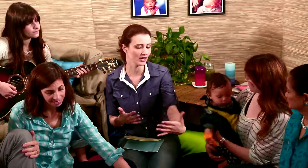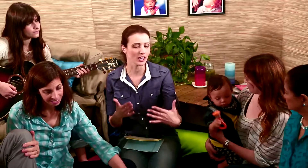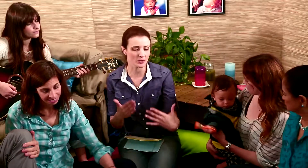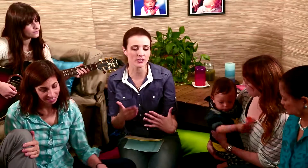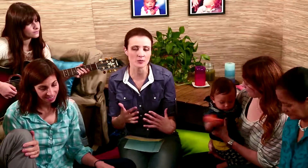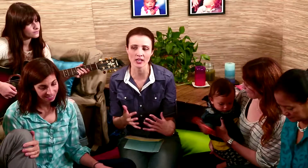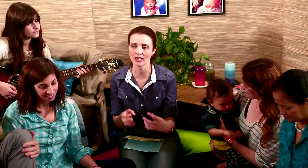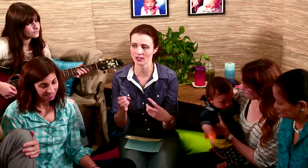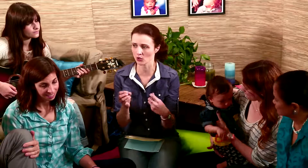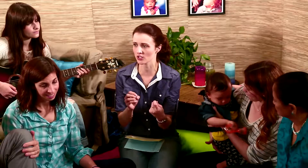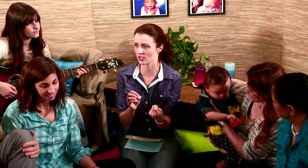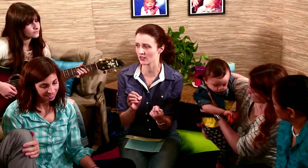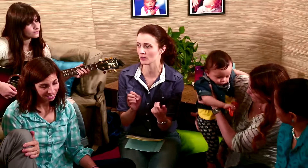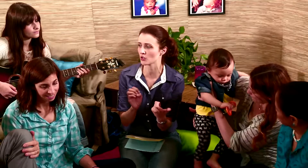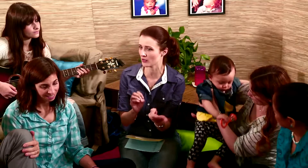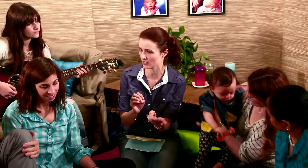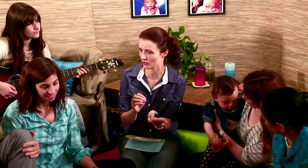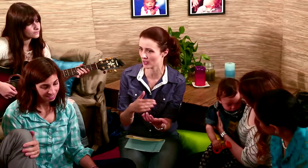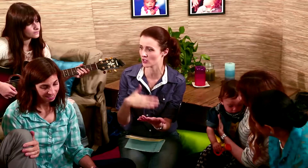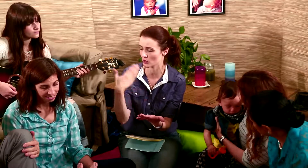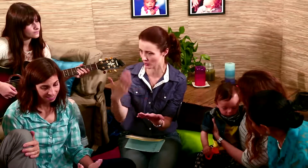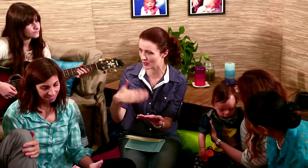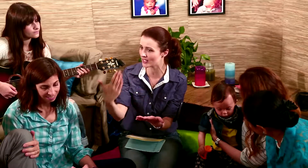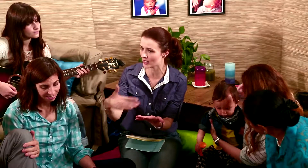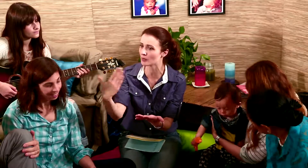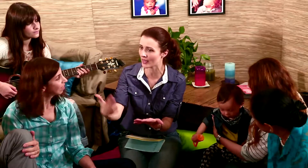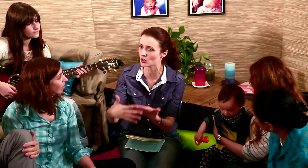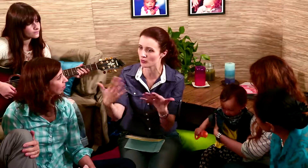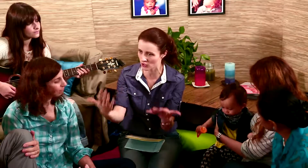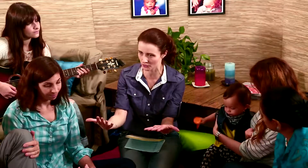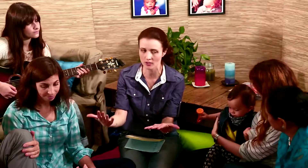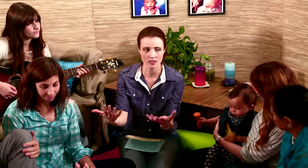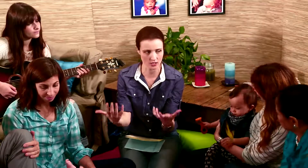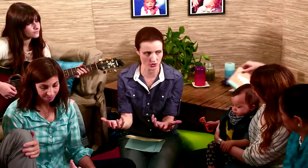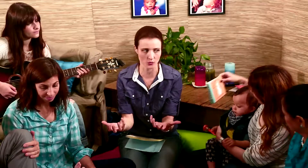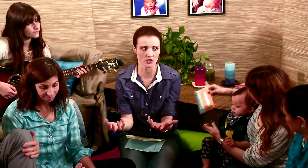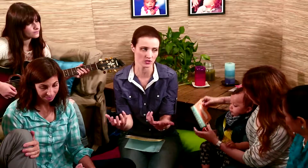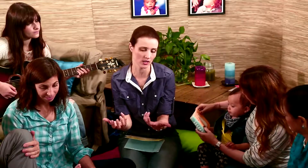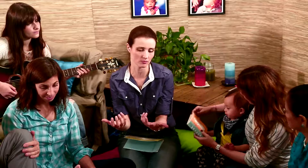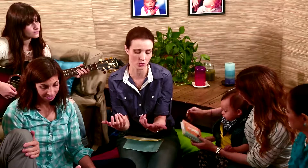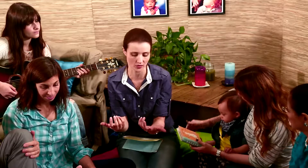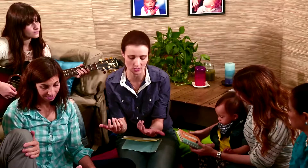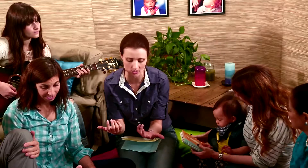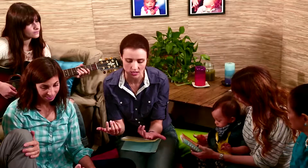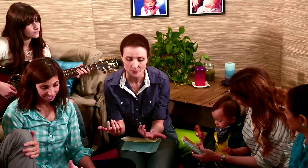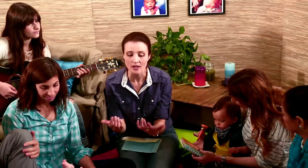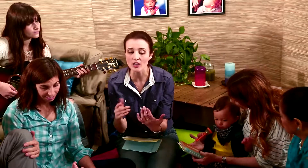And particularly in the beginning, I think those are the signs that are most effective because if you can repeat it and apply it to a bunch of different situations, it goes fastest. The other